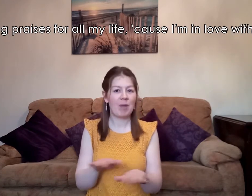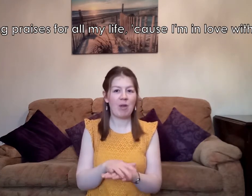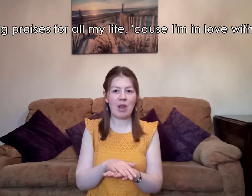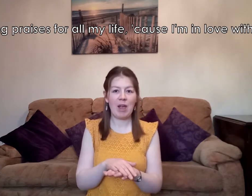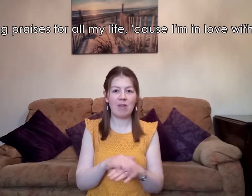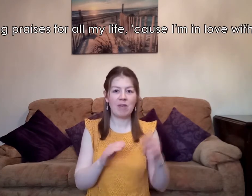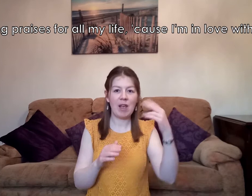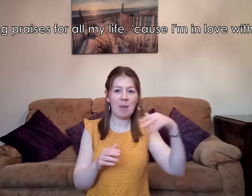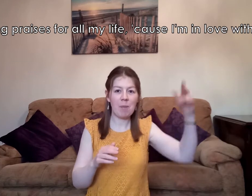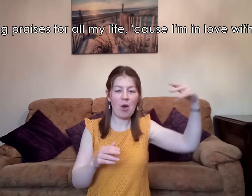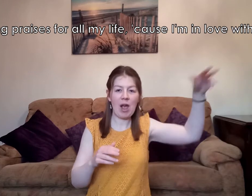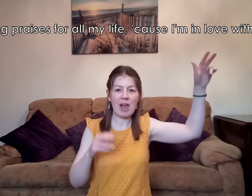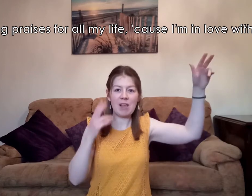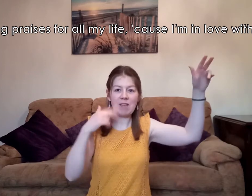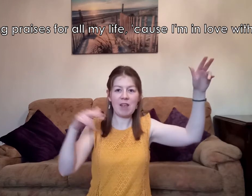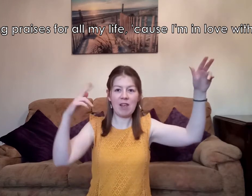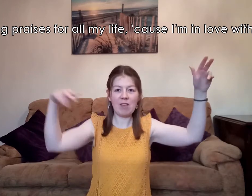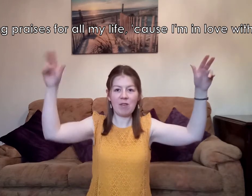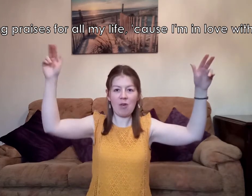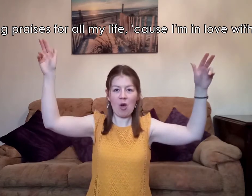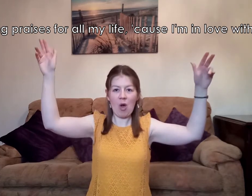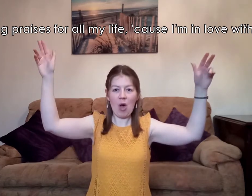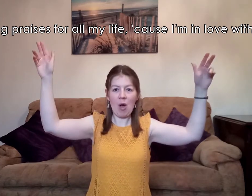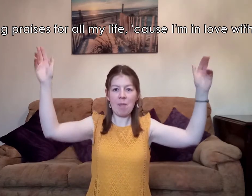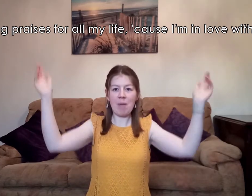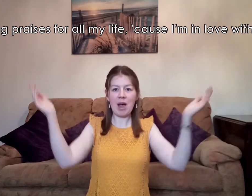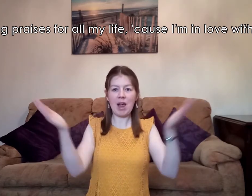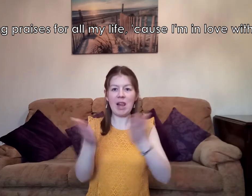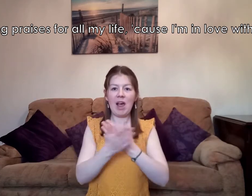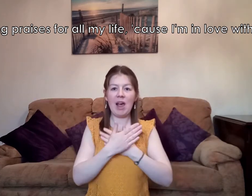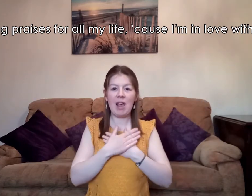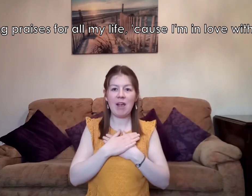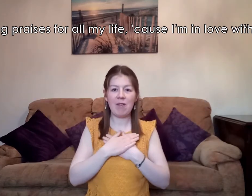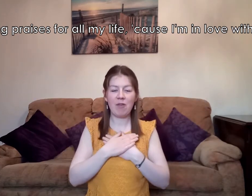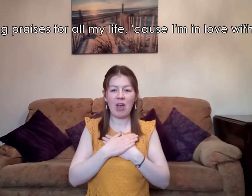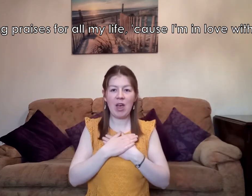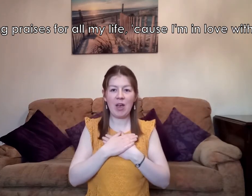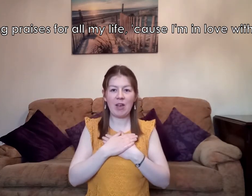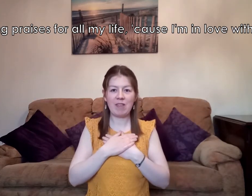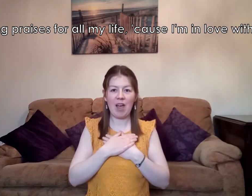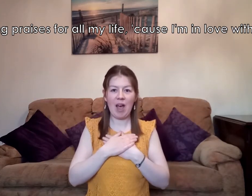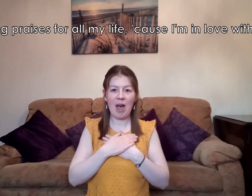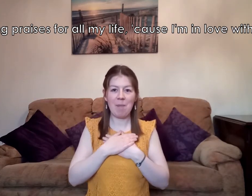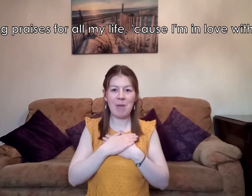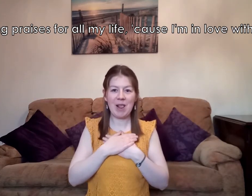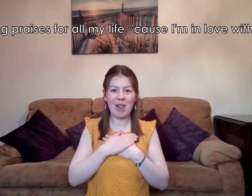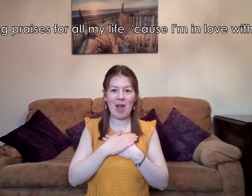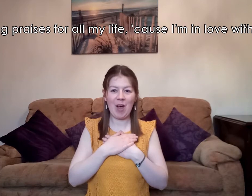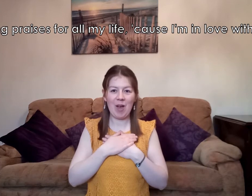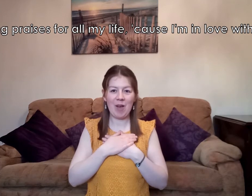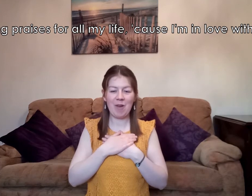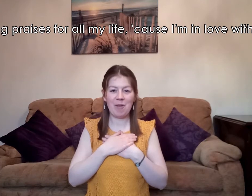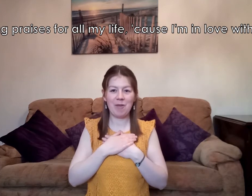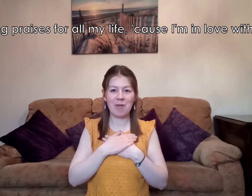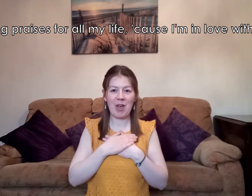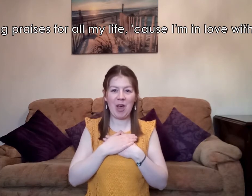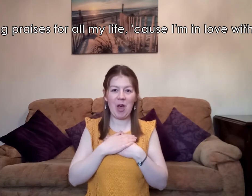But I'll sing praises for all my life, 'cause I'm in love.